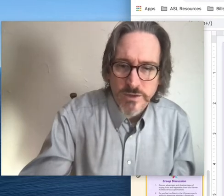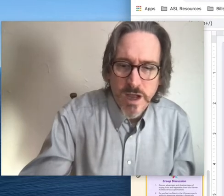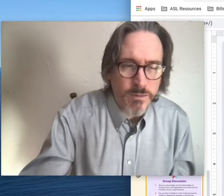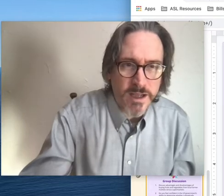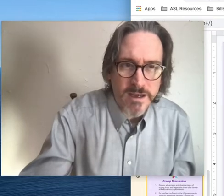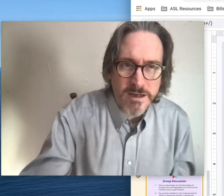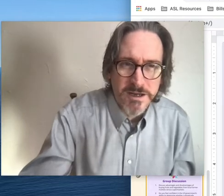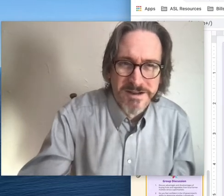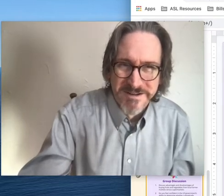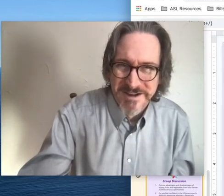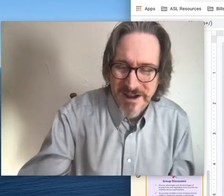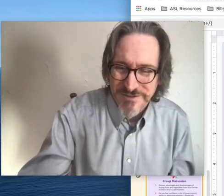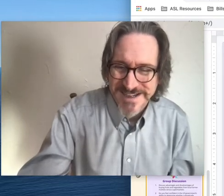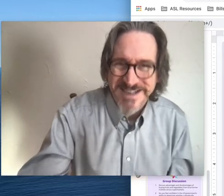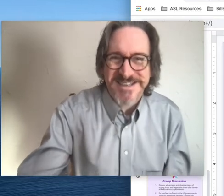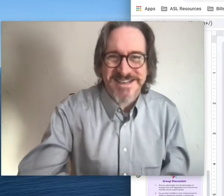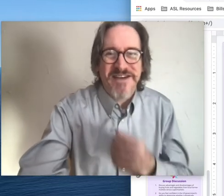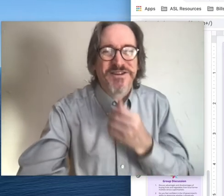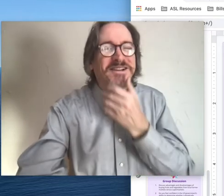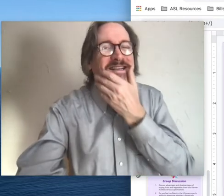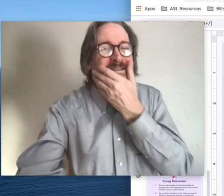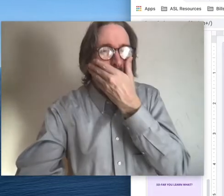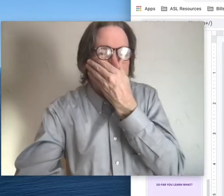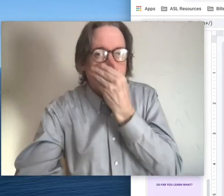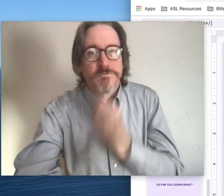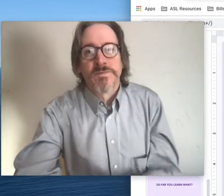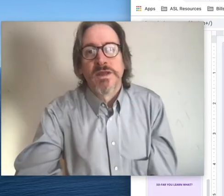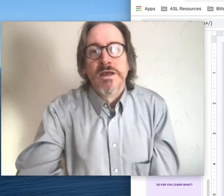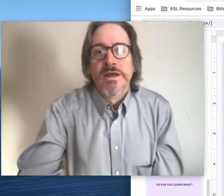Way too complicated conversations to have in class.